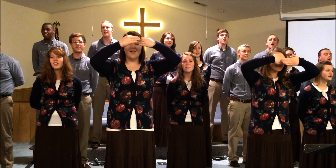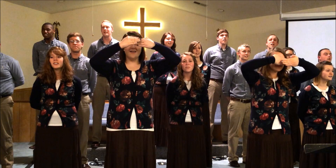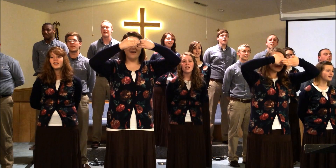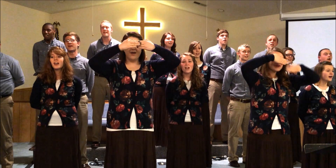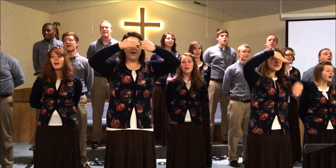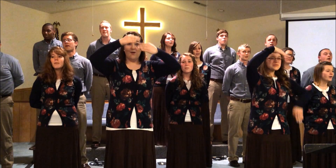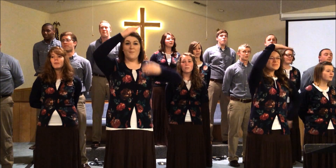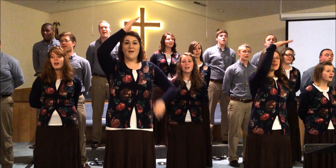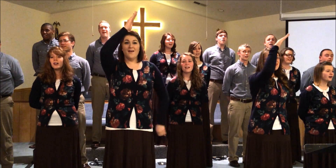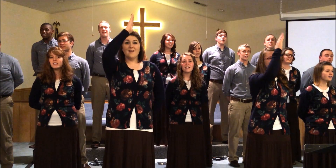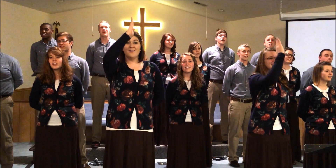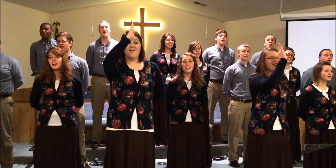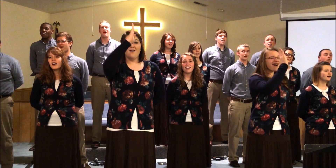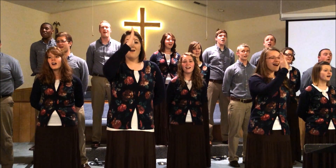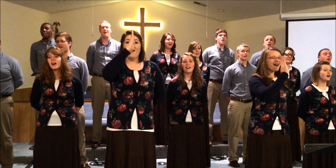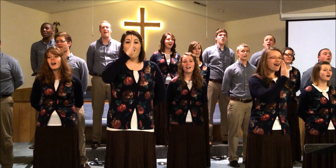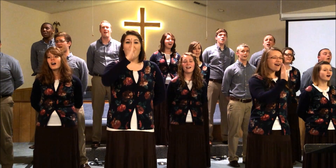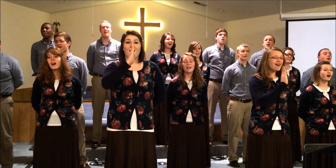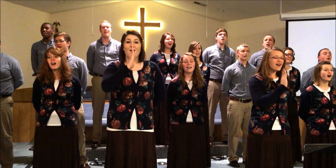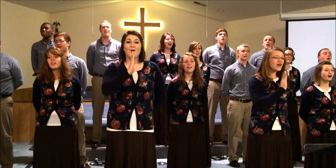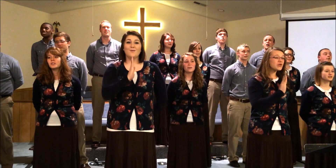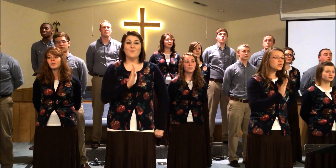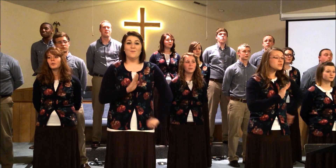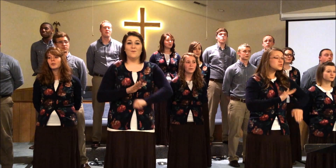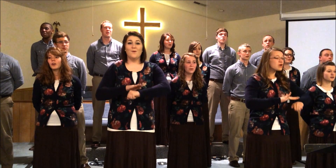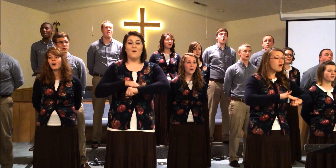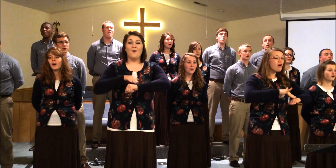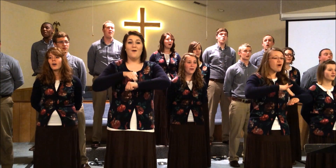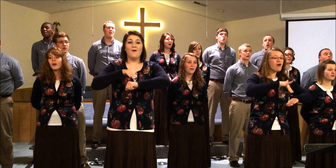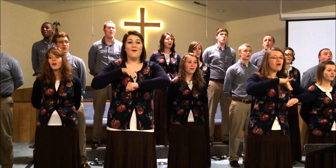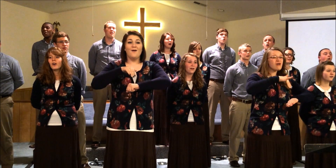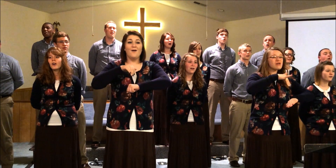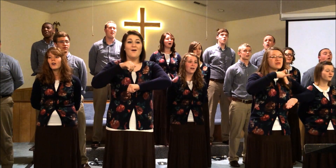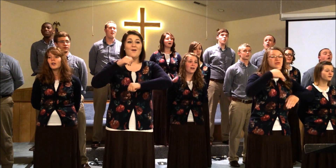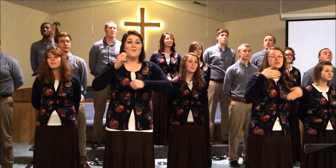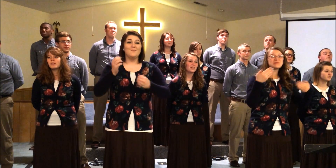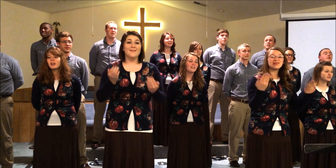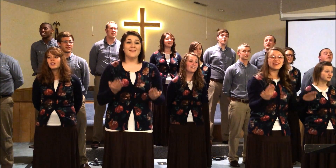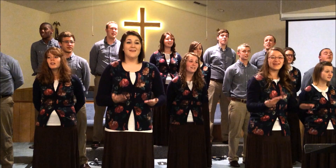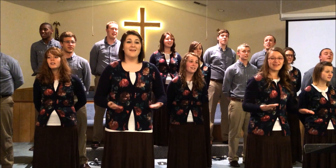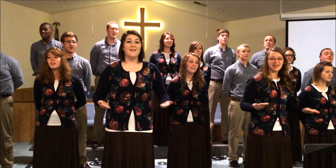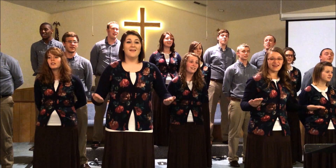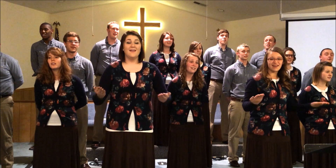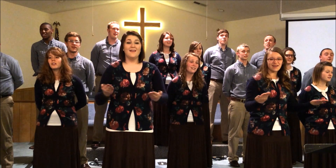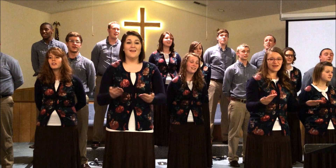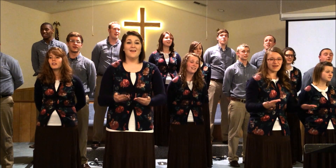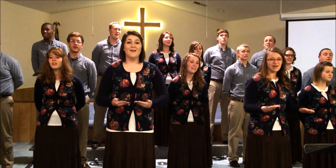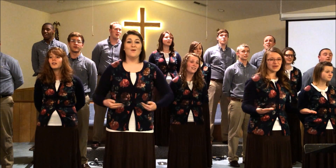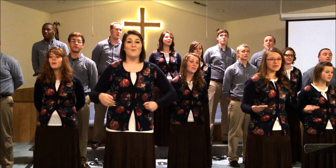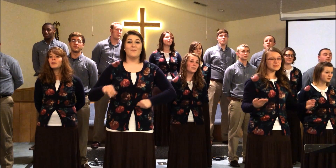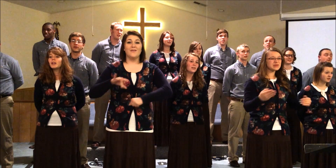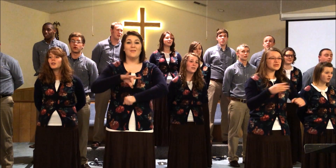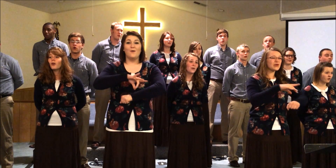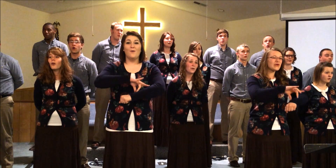But God who called me here below